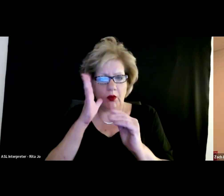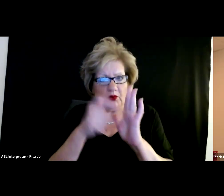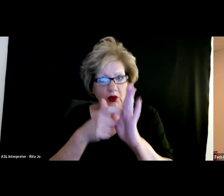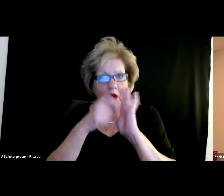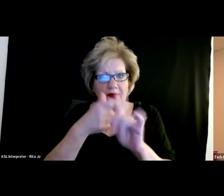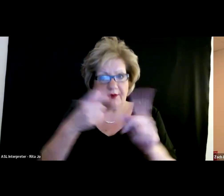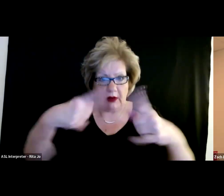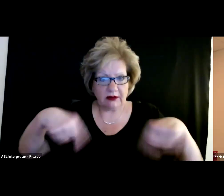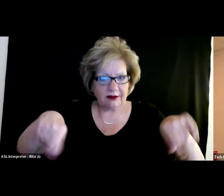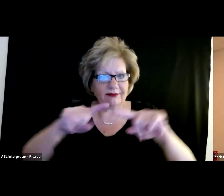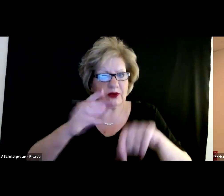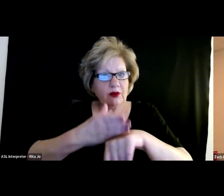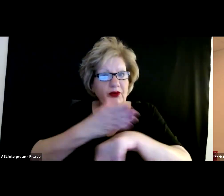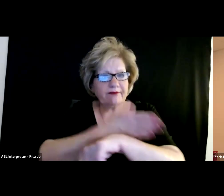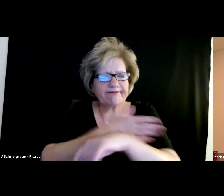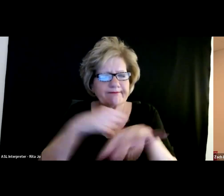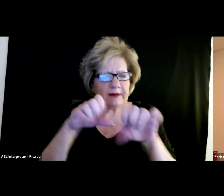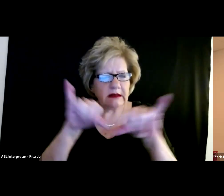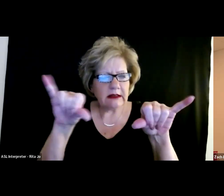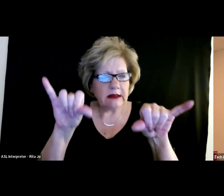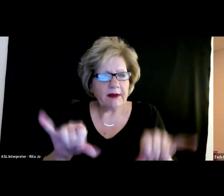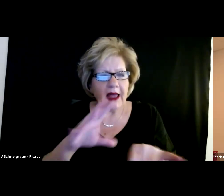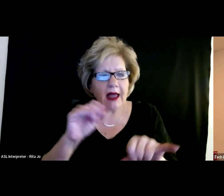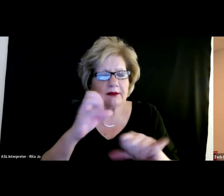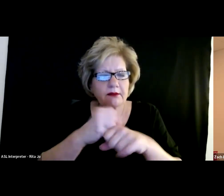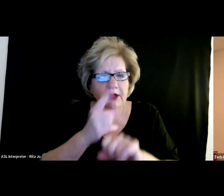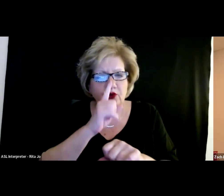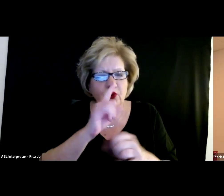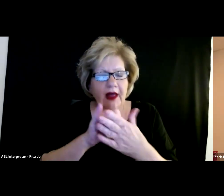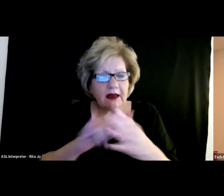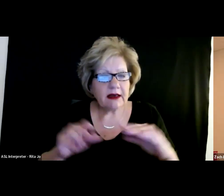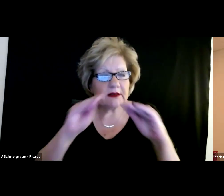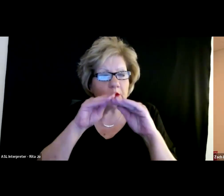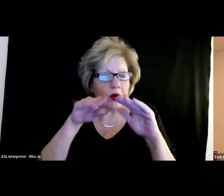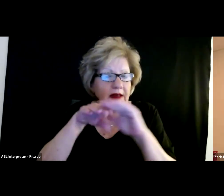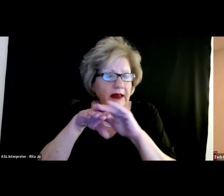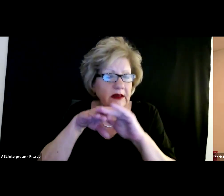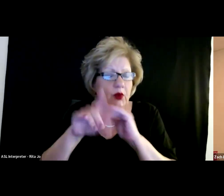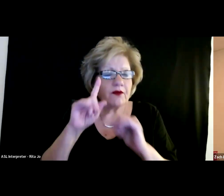the system and make sure that it's more accessible to disabled people.